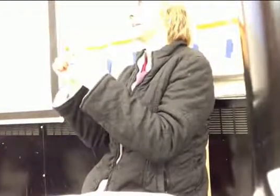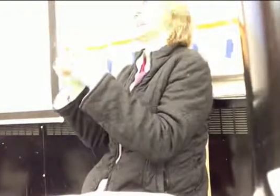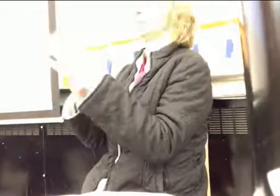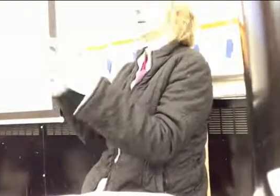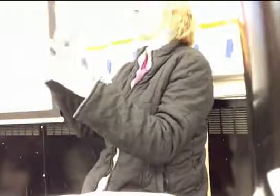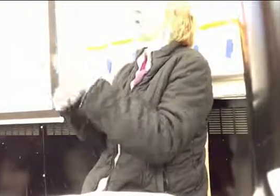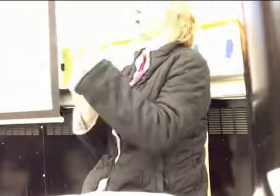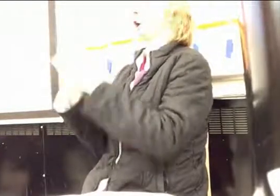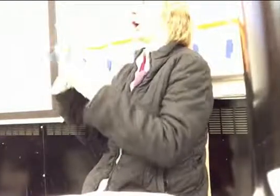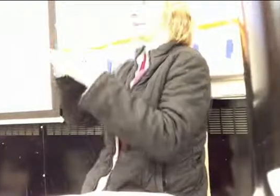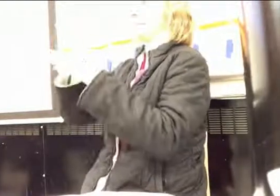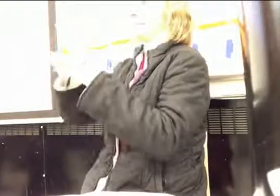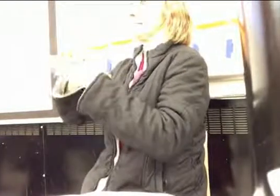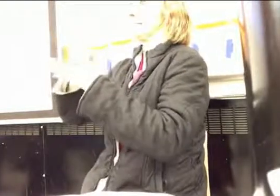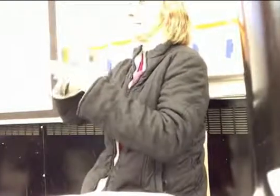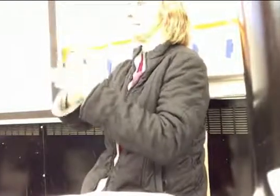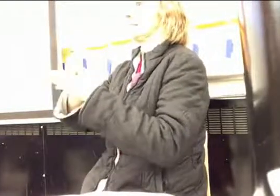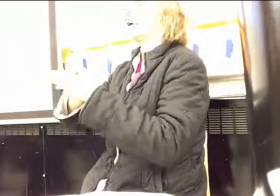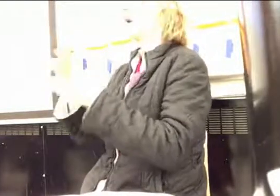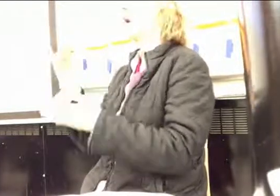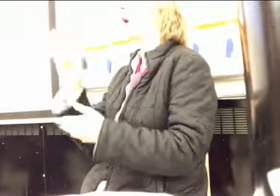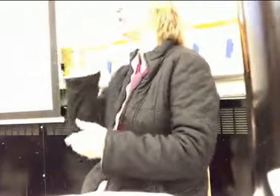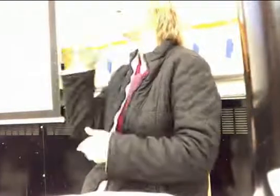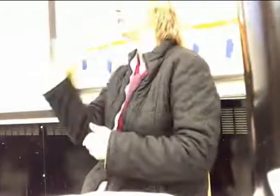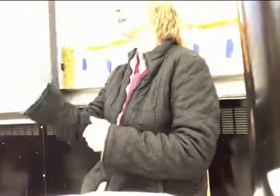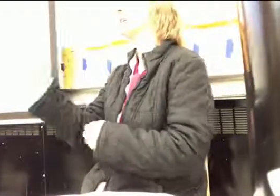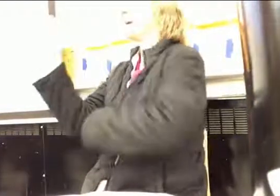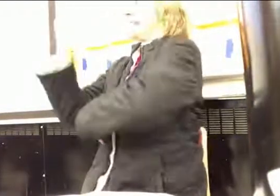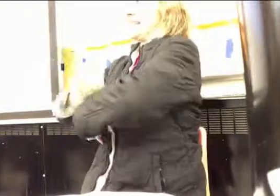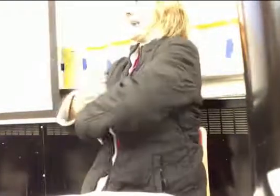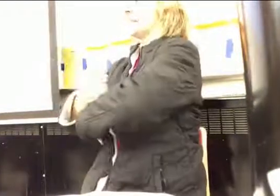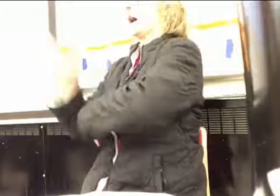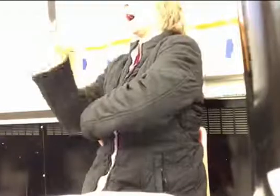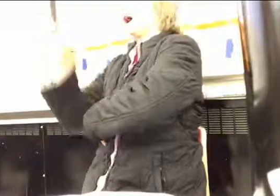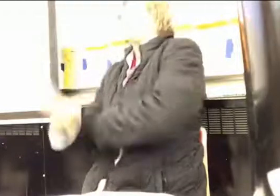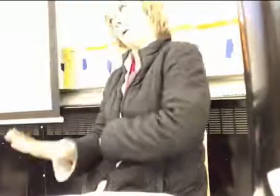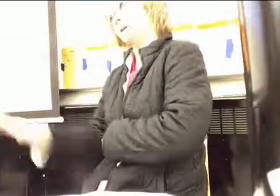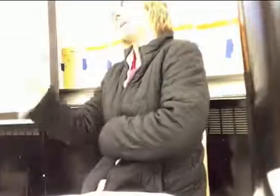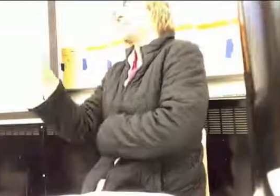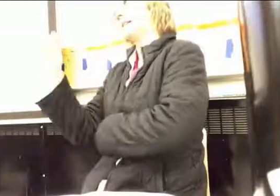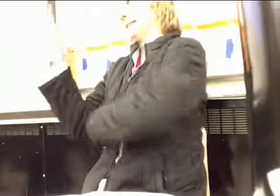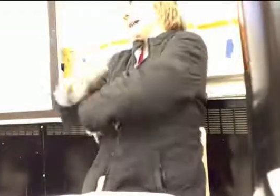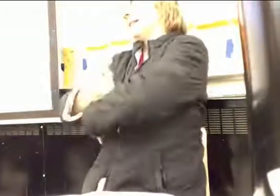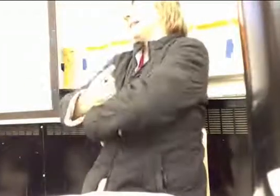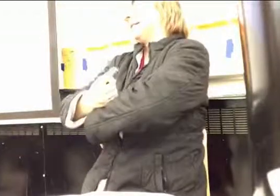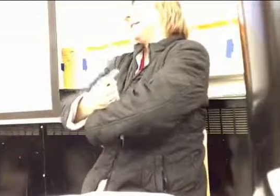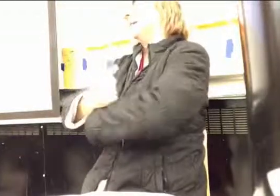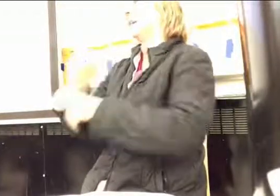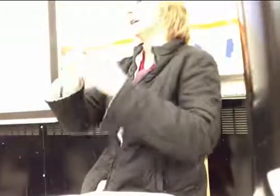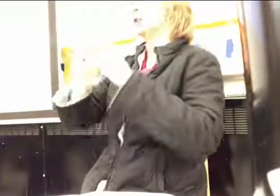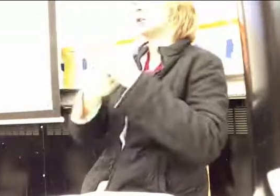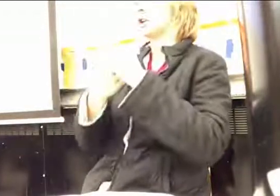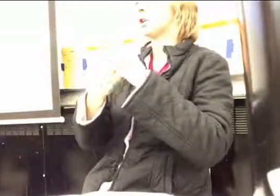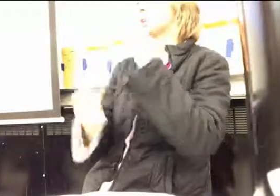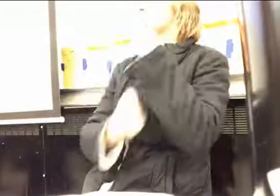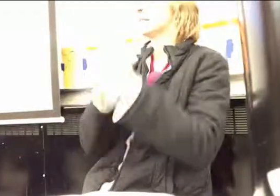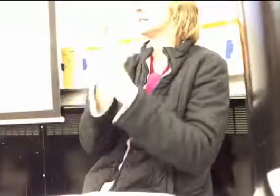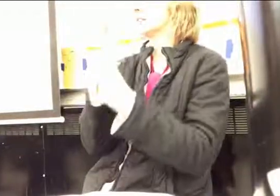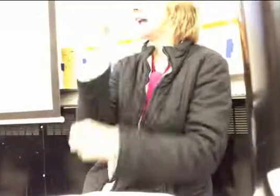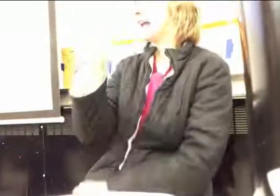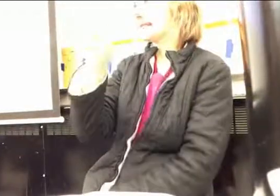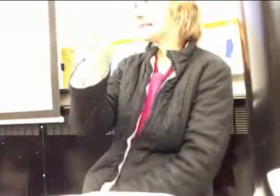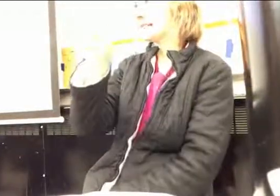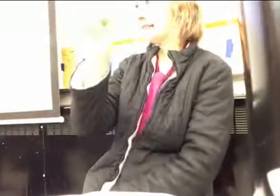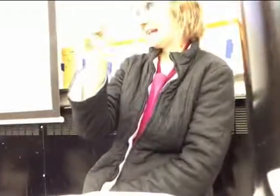term. Okay? I'm also going to give you the date range approximately. So the date's going to start at about